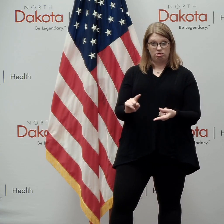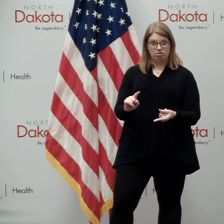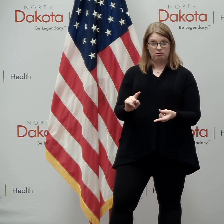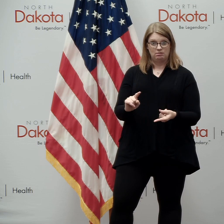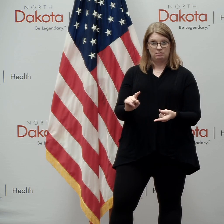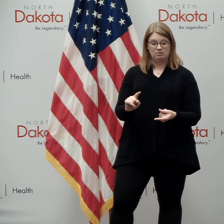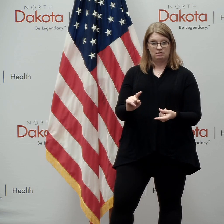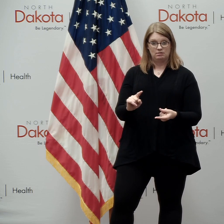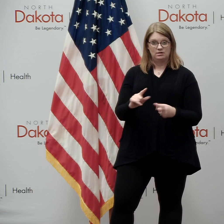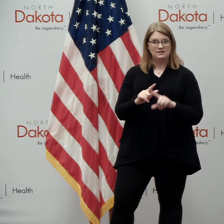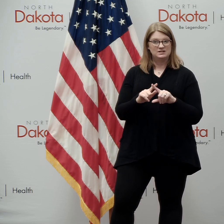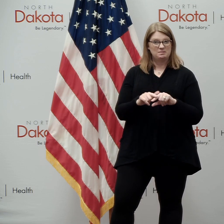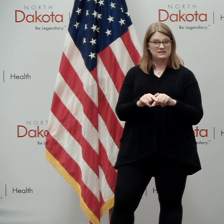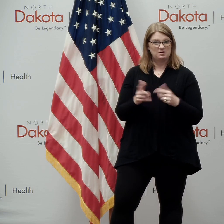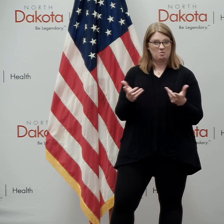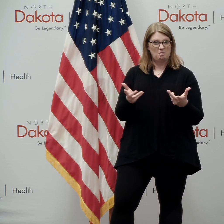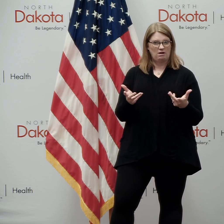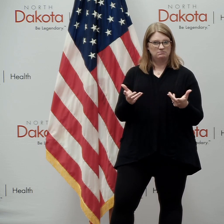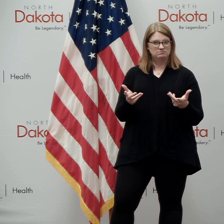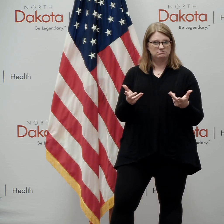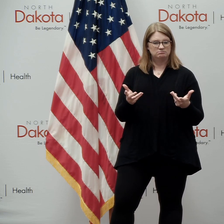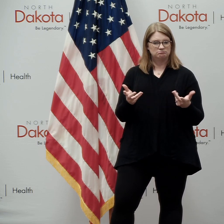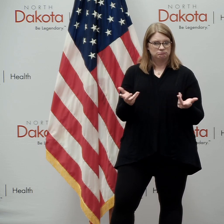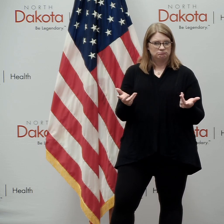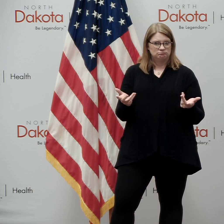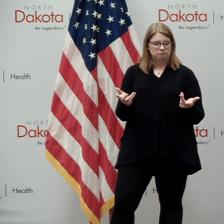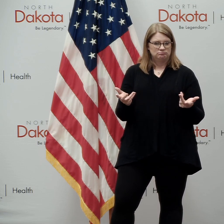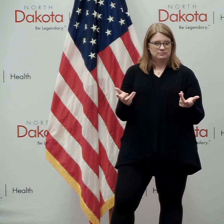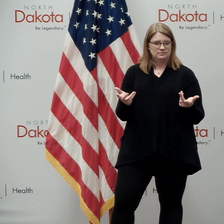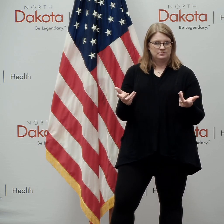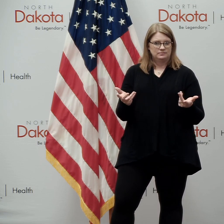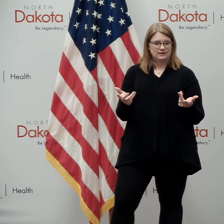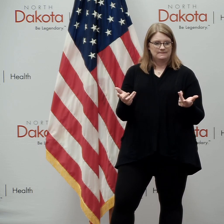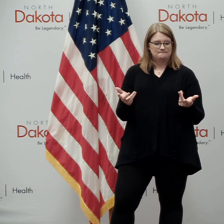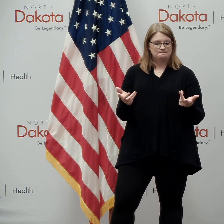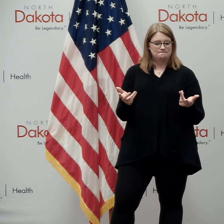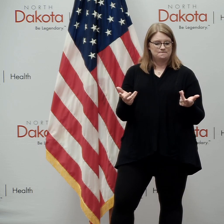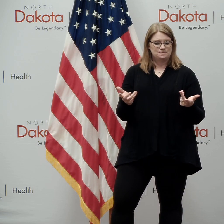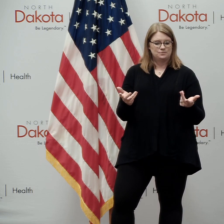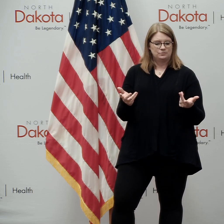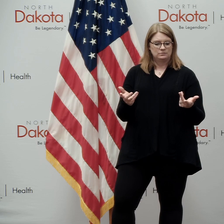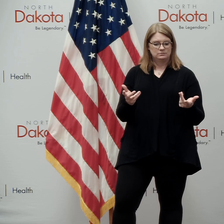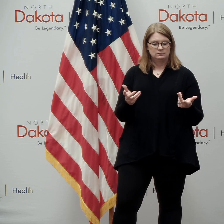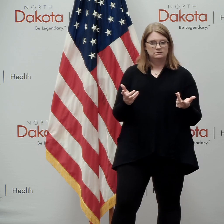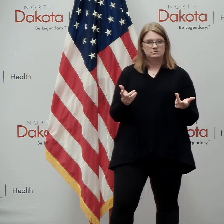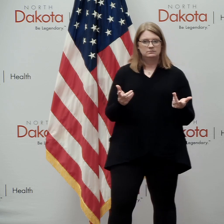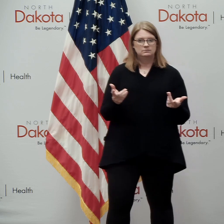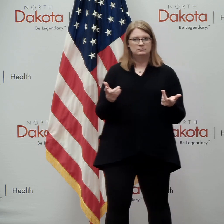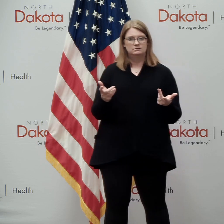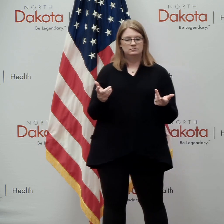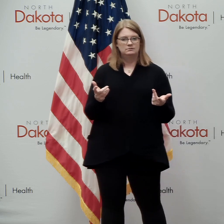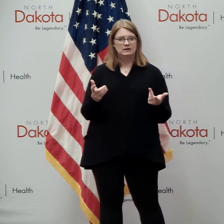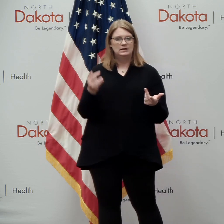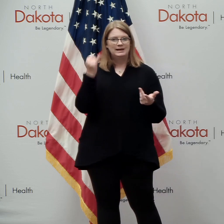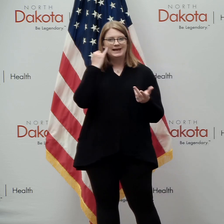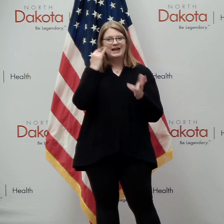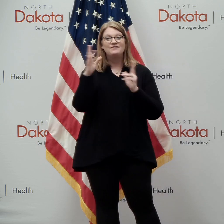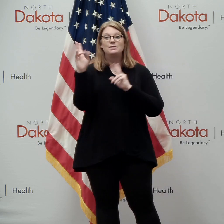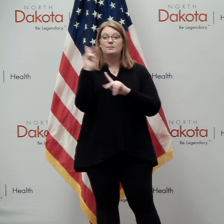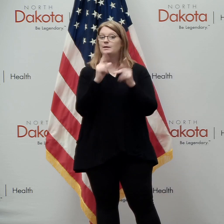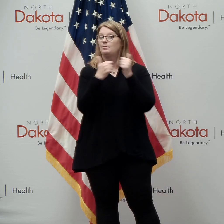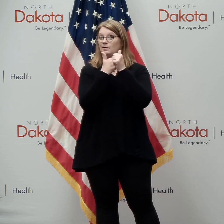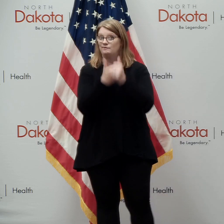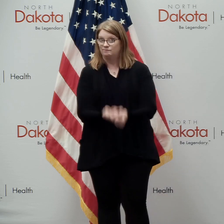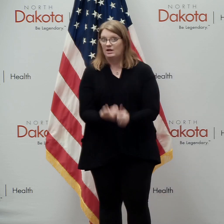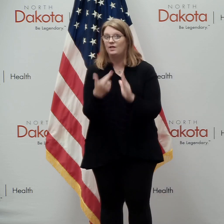really depends a lot on whether or not we've got compliance on the North Dakota SMART